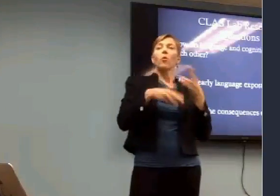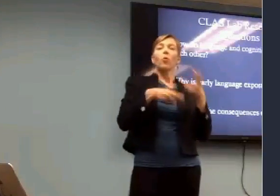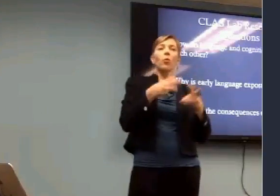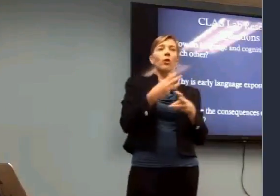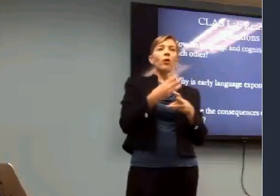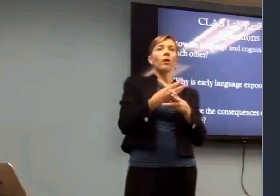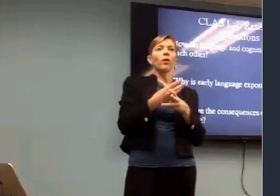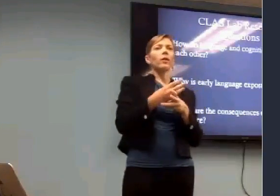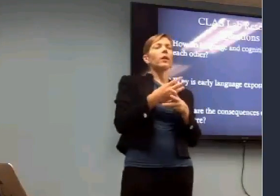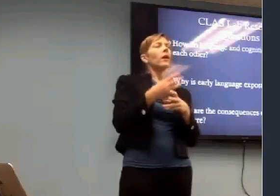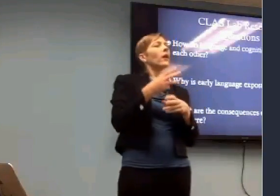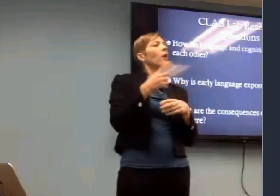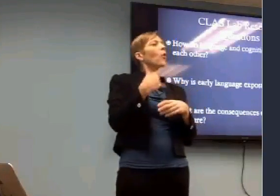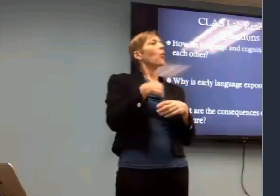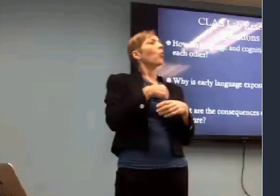For most people in the world,